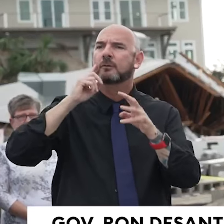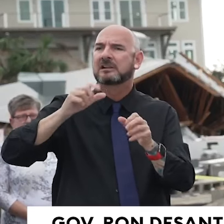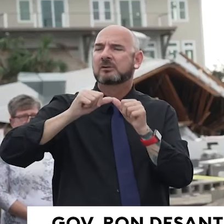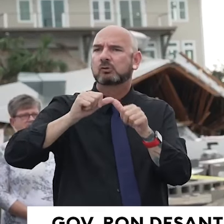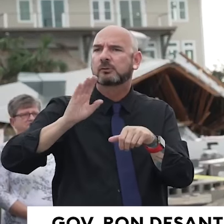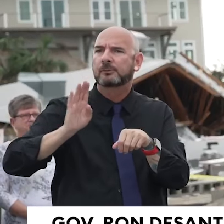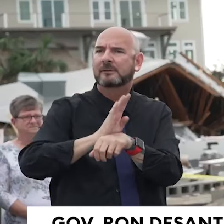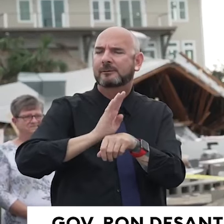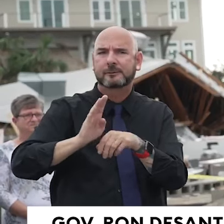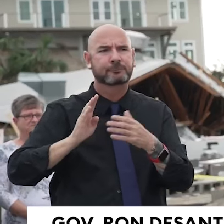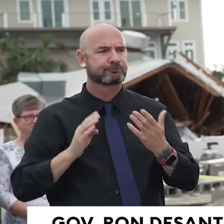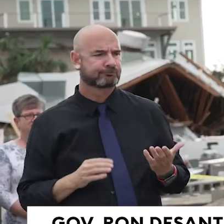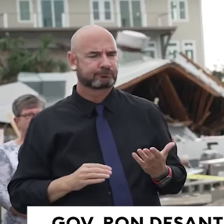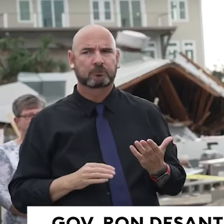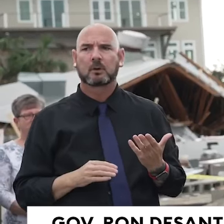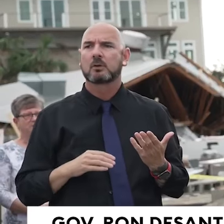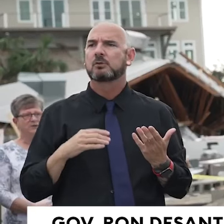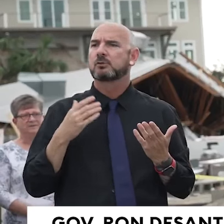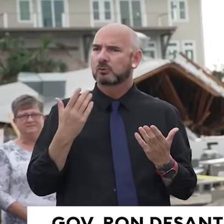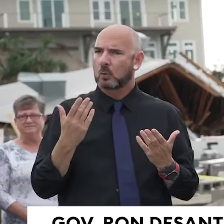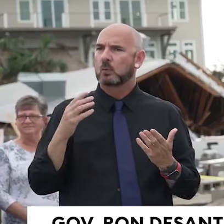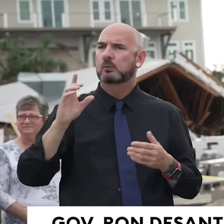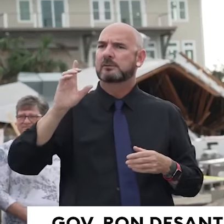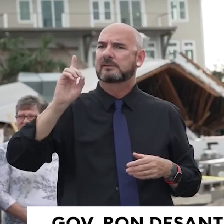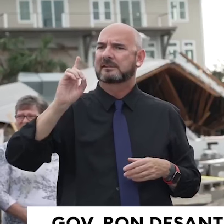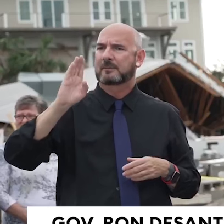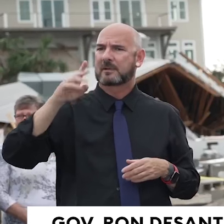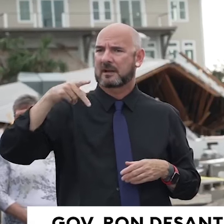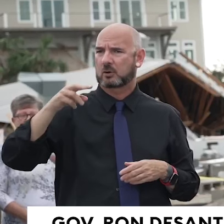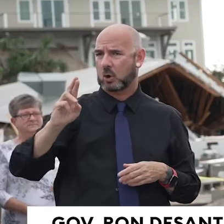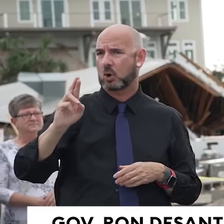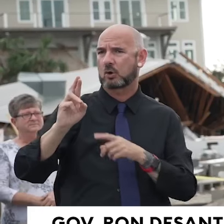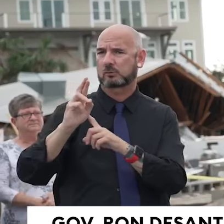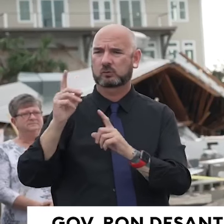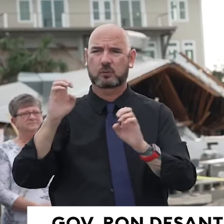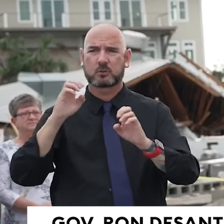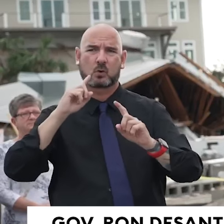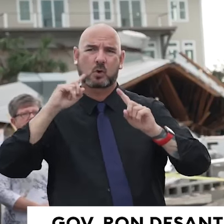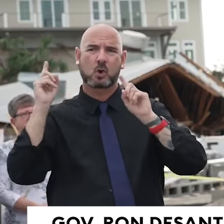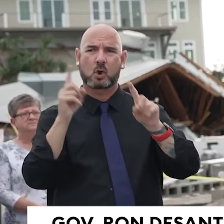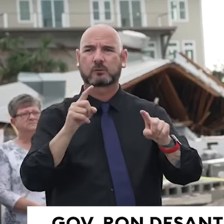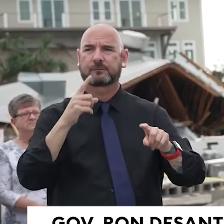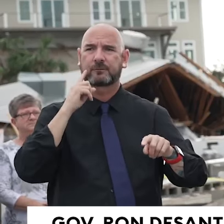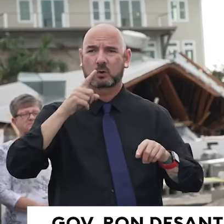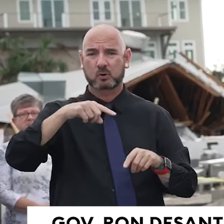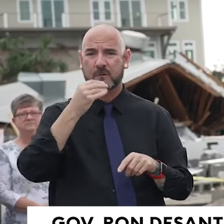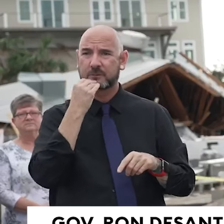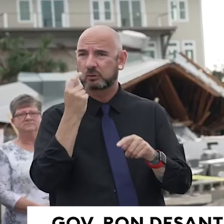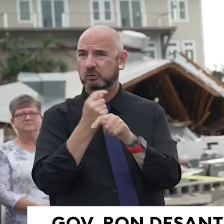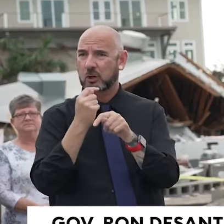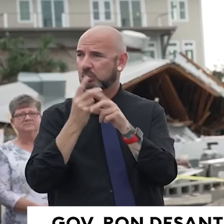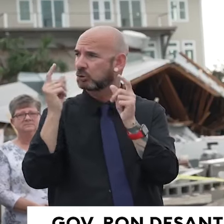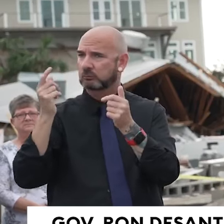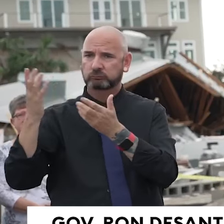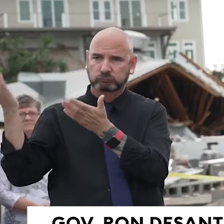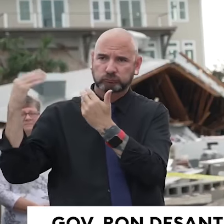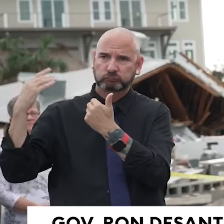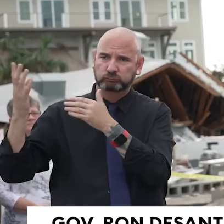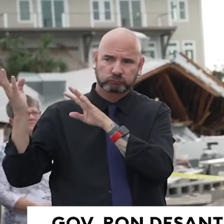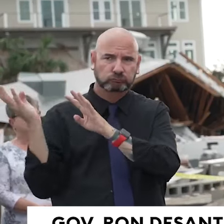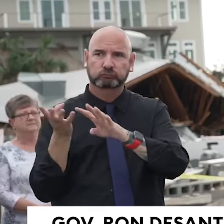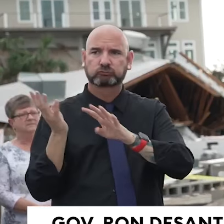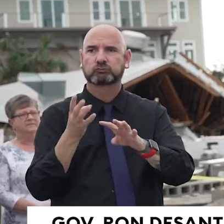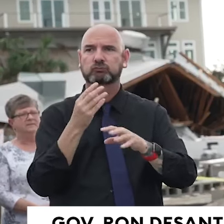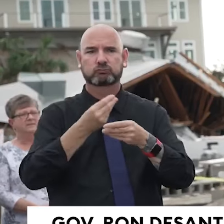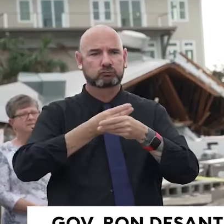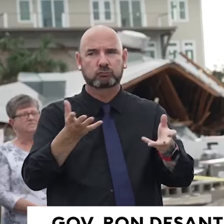business. DBPR's emergency order will allow Roy's food truck to quickly begin serving food and drinks to patrons